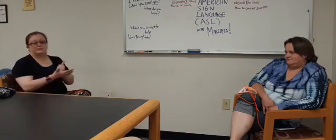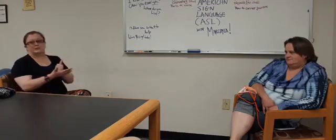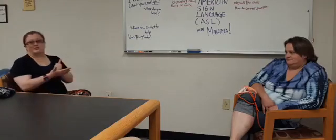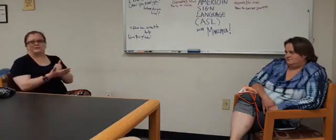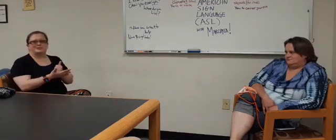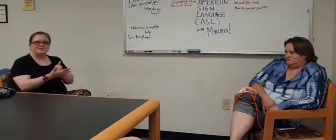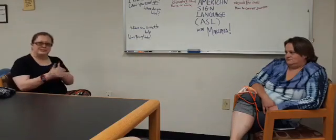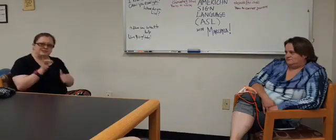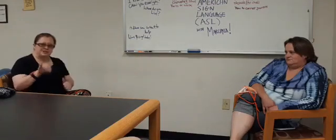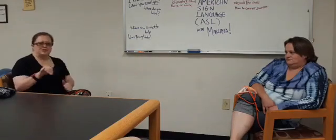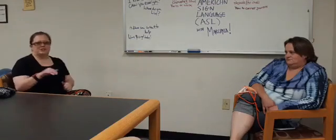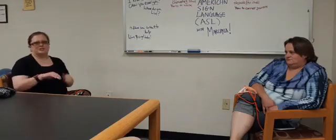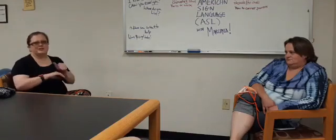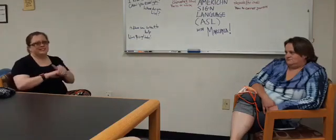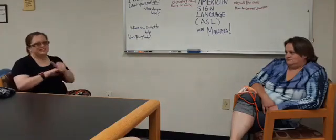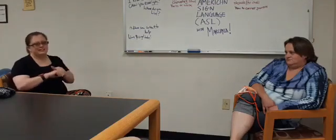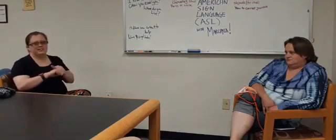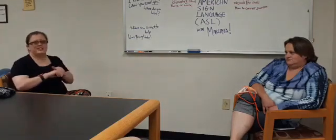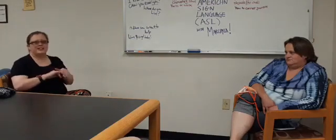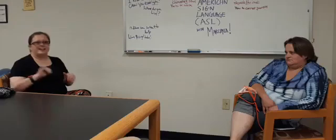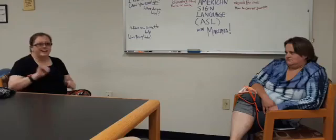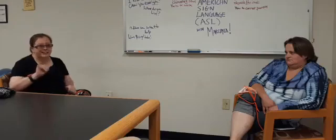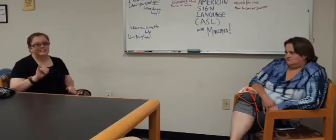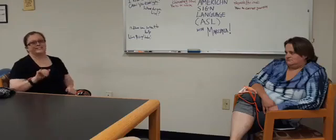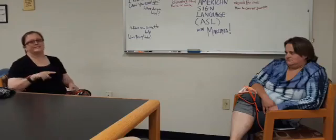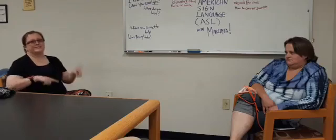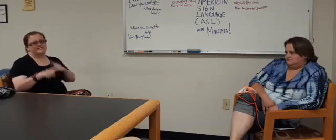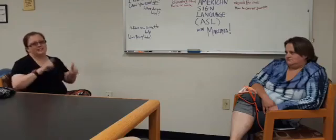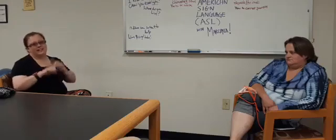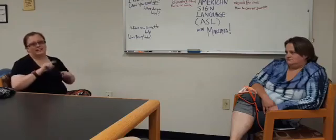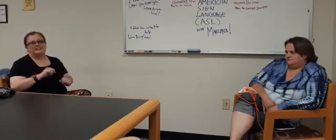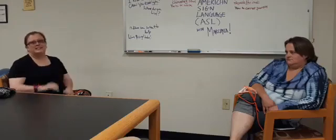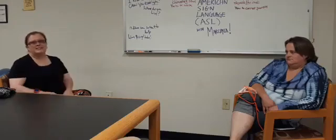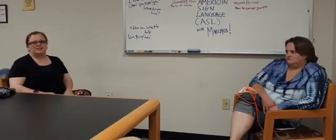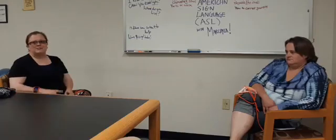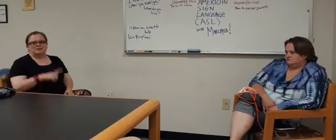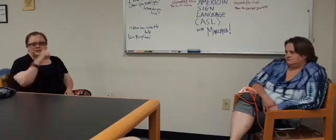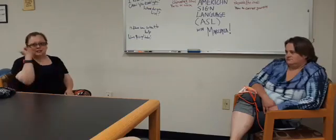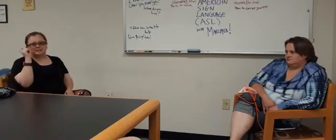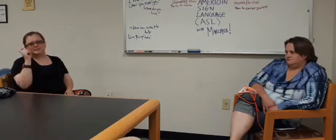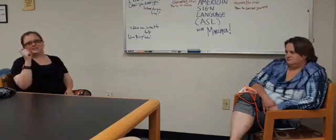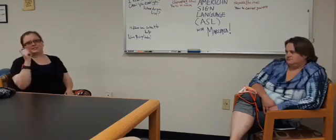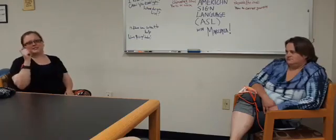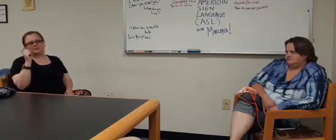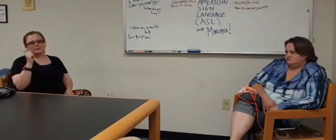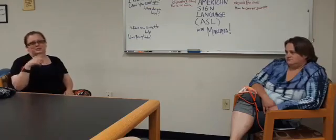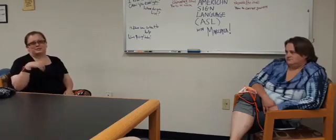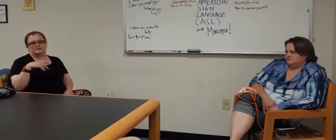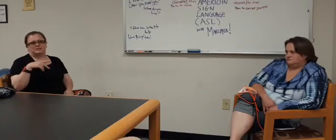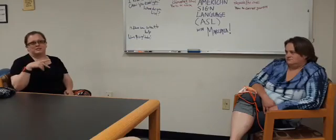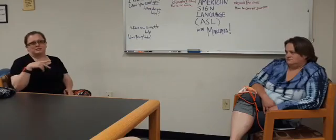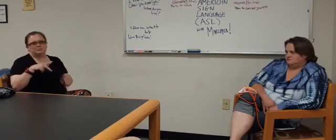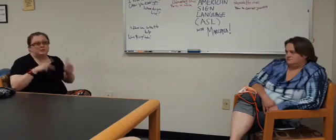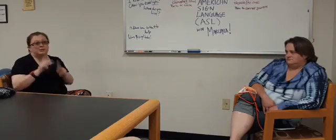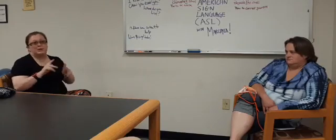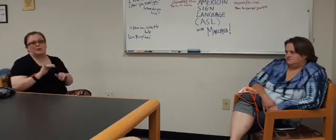helpful that she can speak English and sign. Right. Because there was people